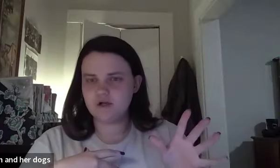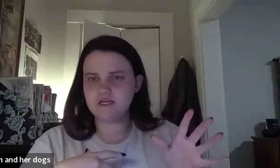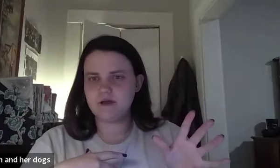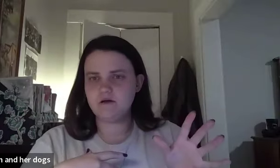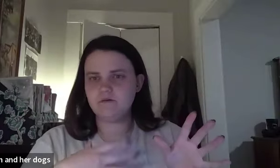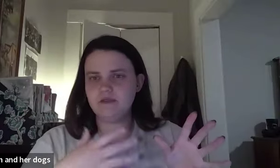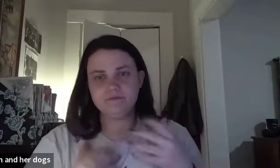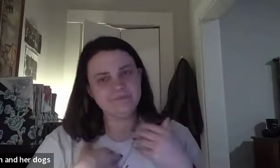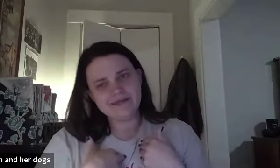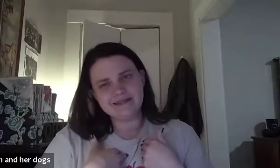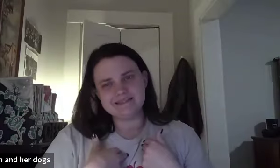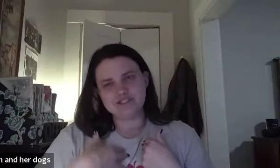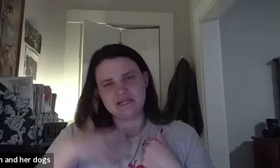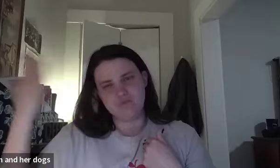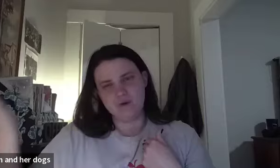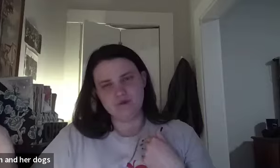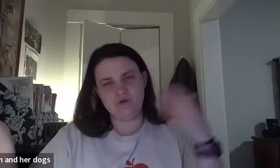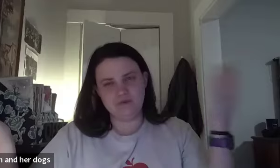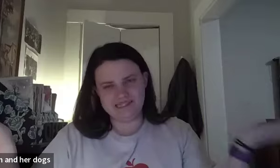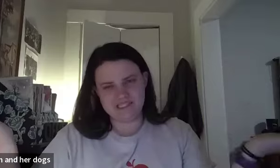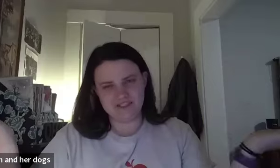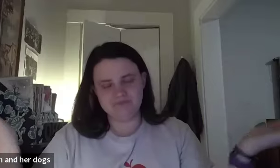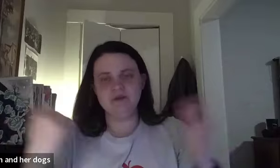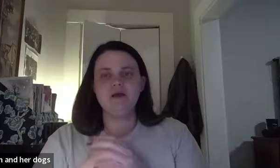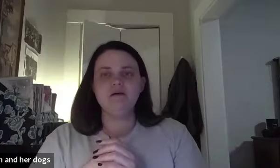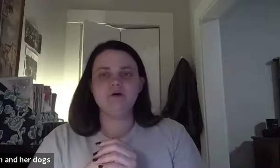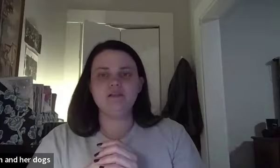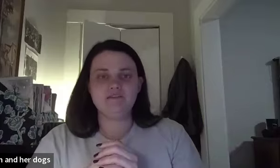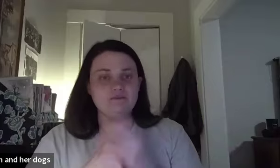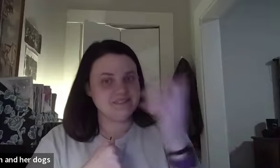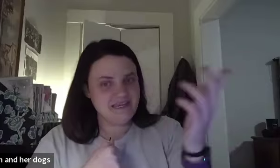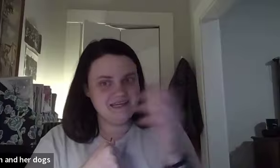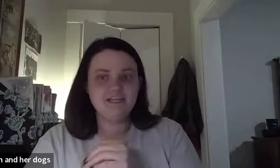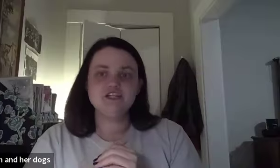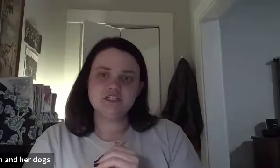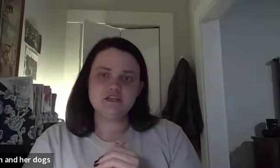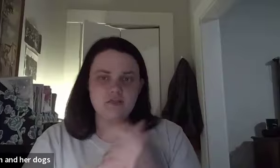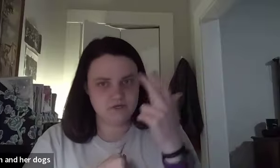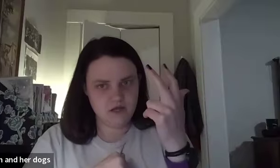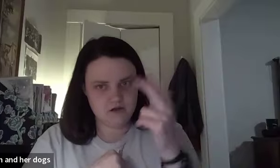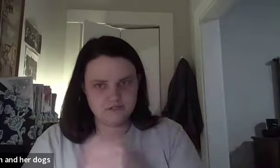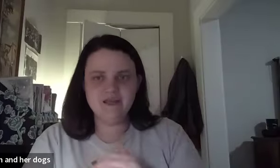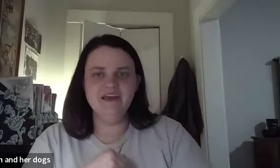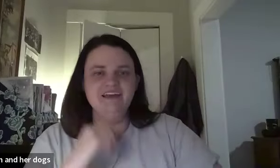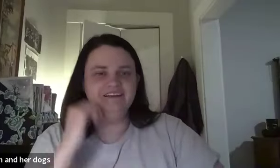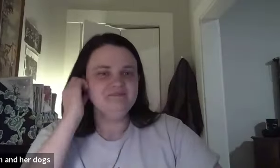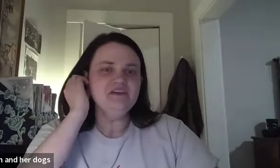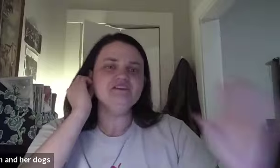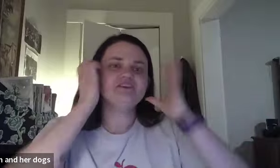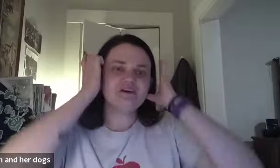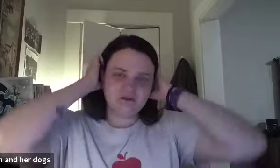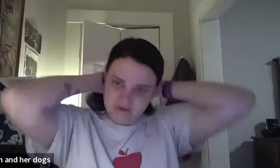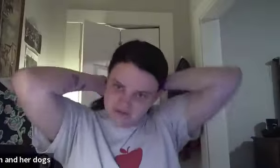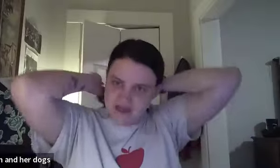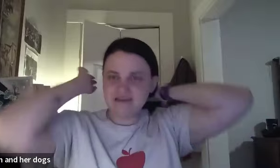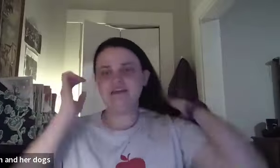talking about like for me, it is just I have one brother, one sister. But like for Miss Katie, she's got three daughters. So that can